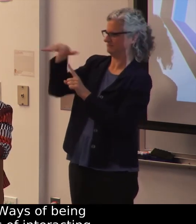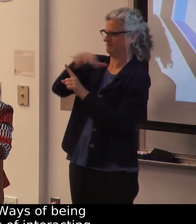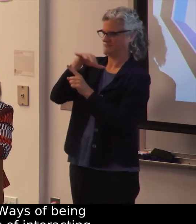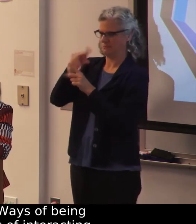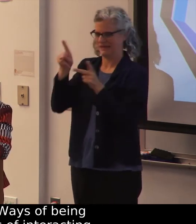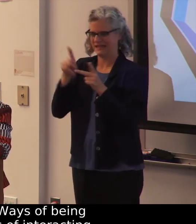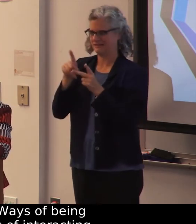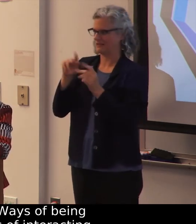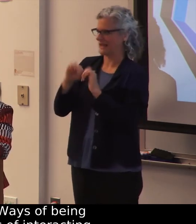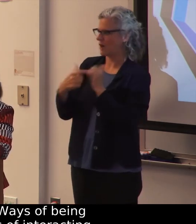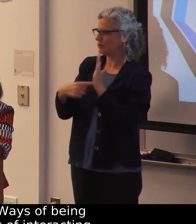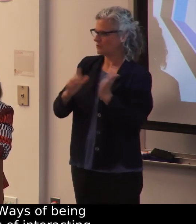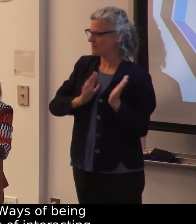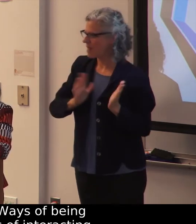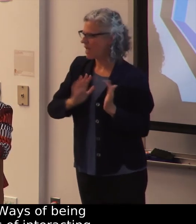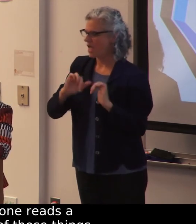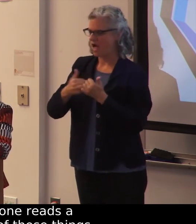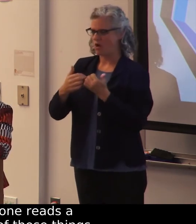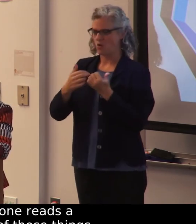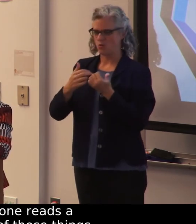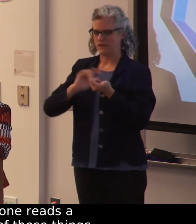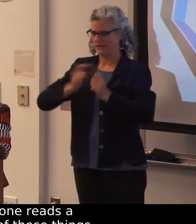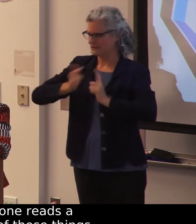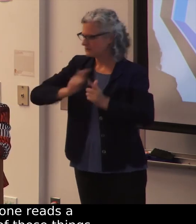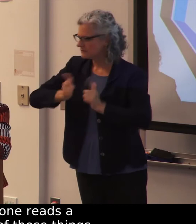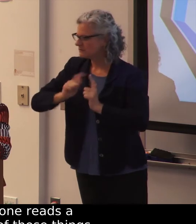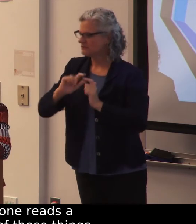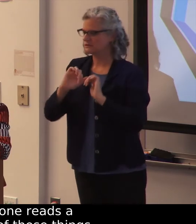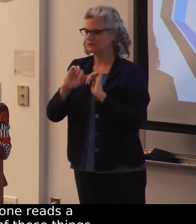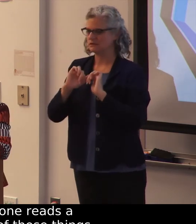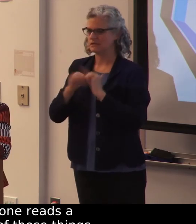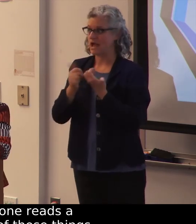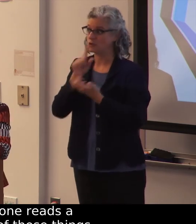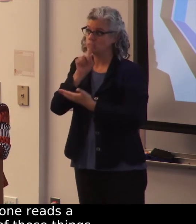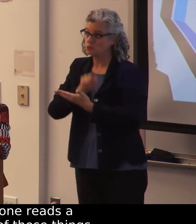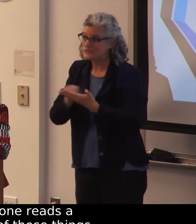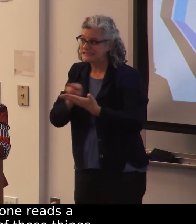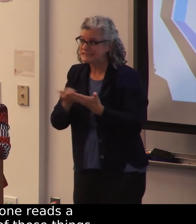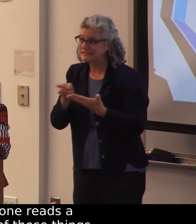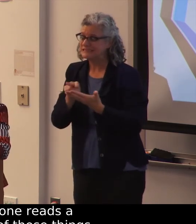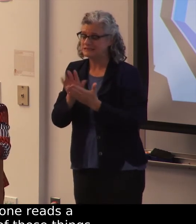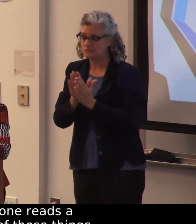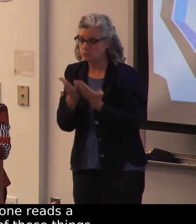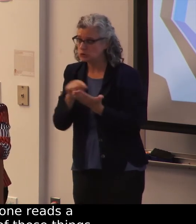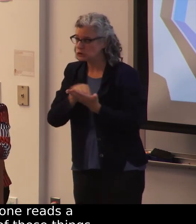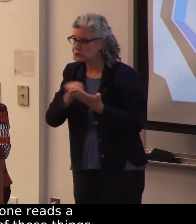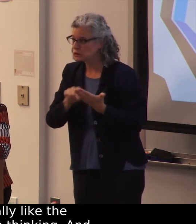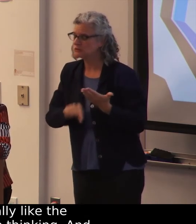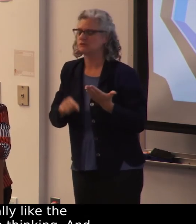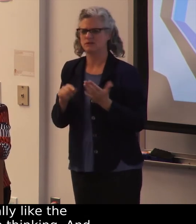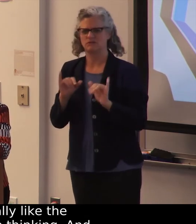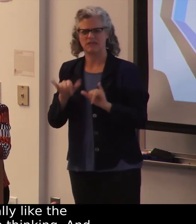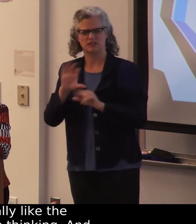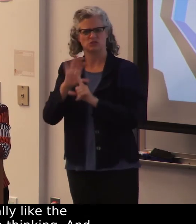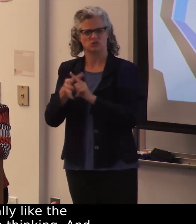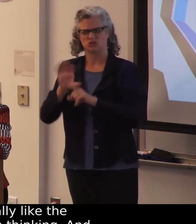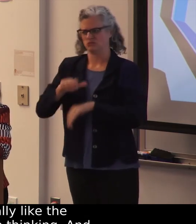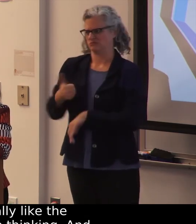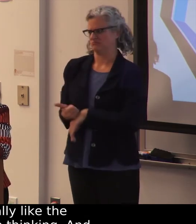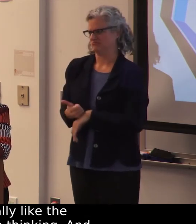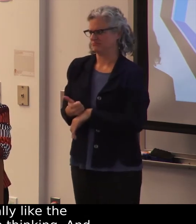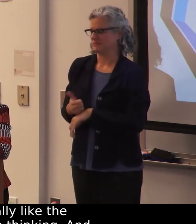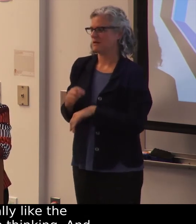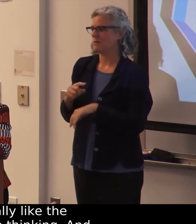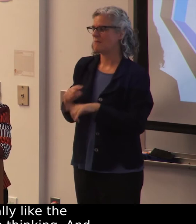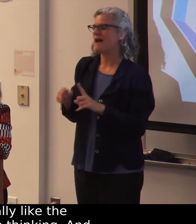being polite, ways of interacting with people, ways in which one reads a text, right? So all of those things, I see them as cultural. But I really like the way